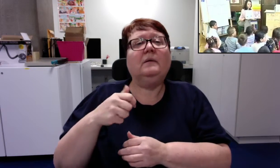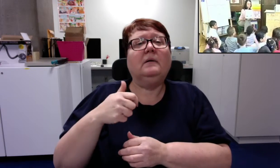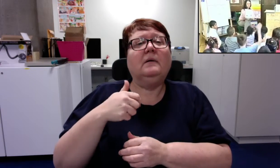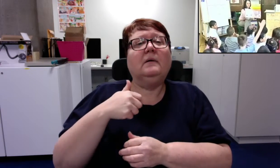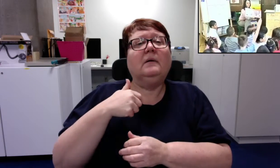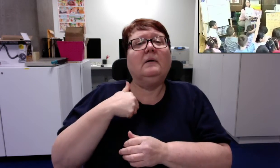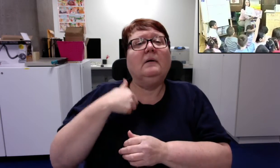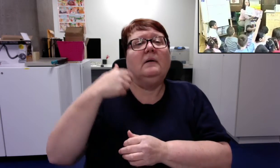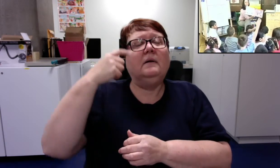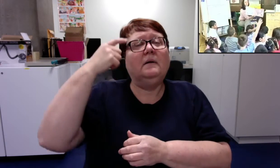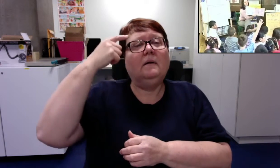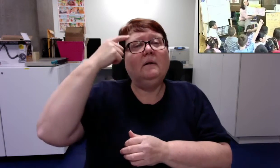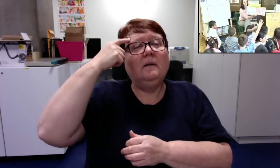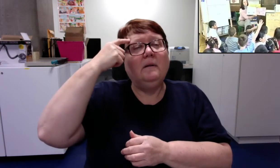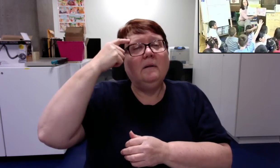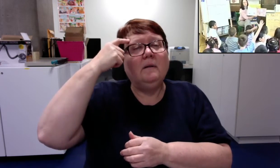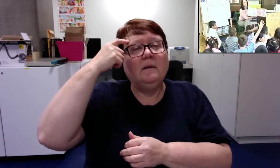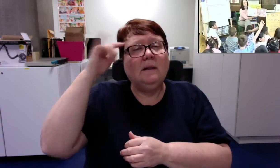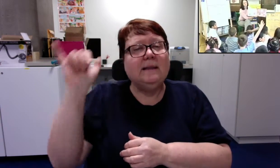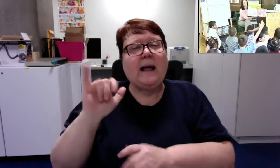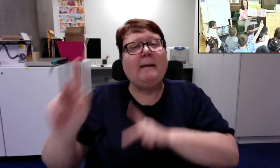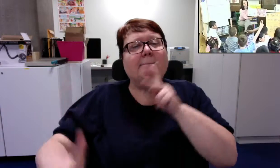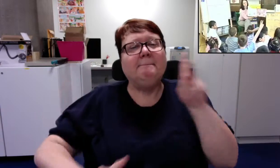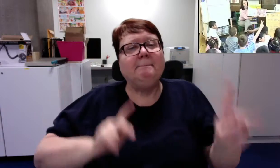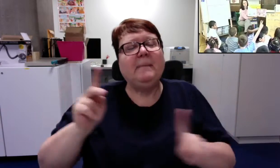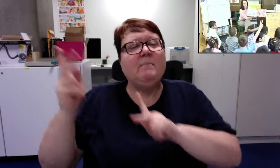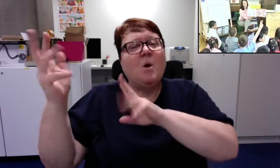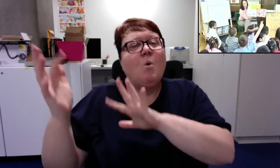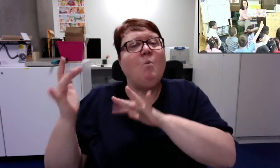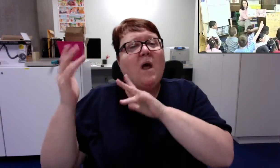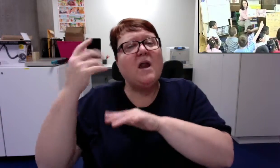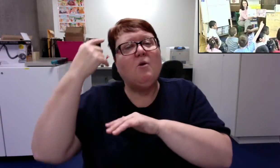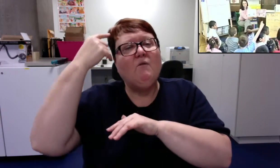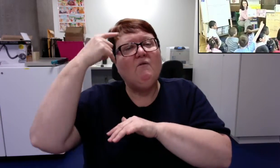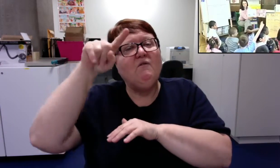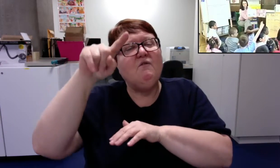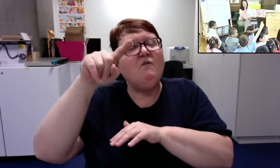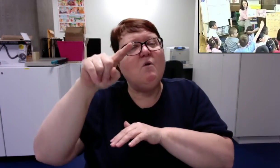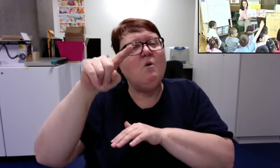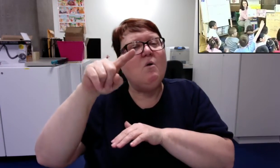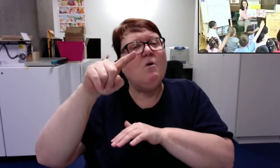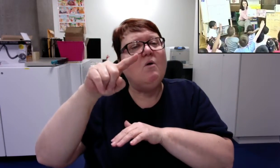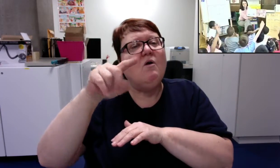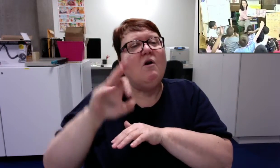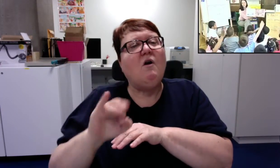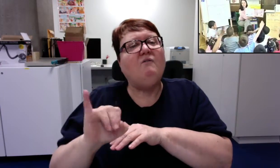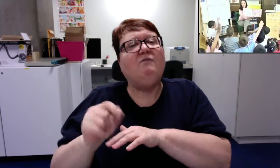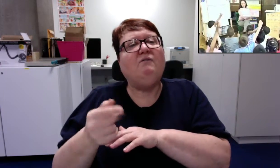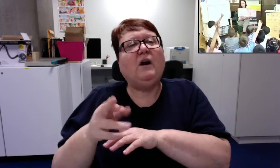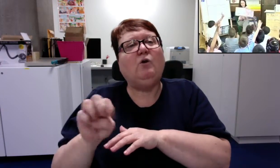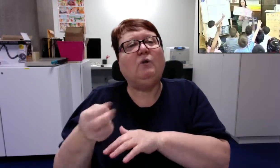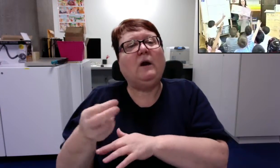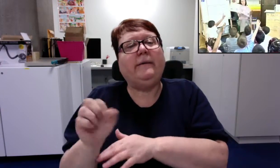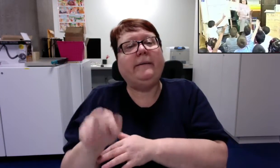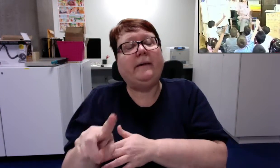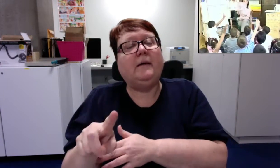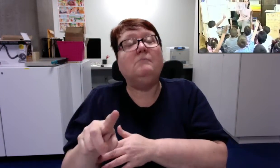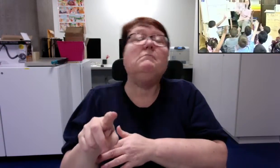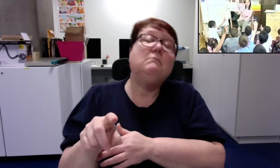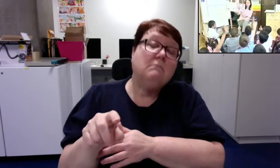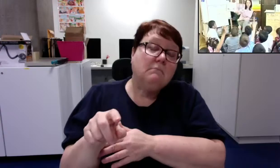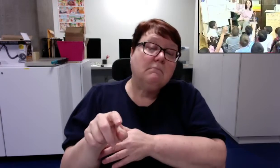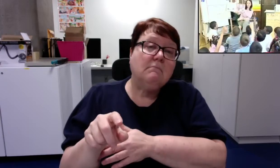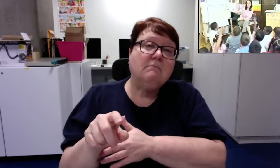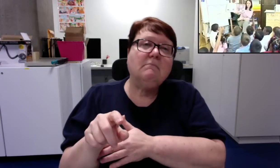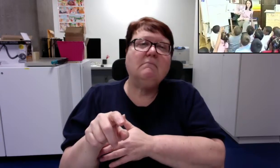people. It's like people waiting for a figurehead. Okay. Take a